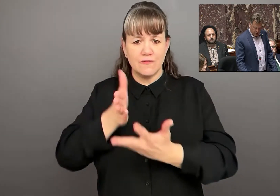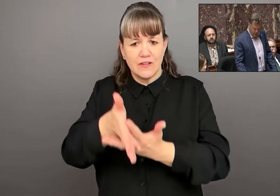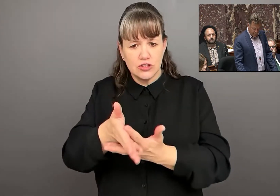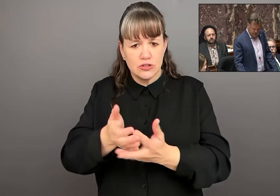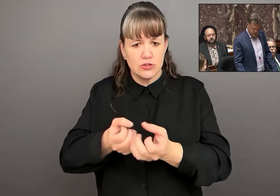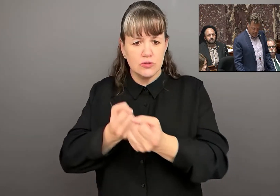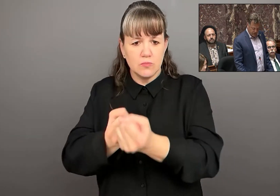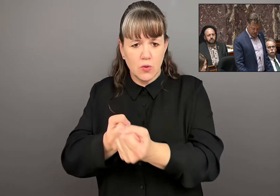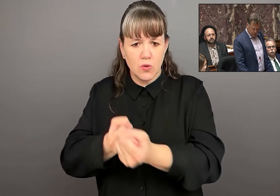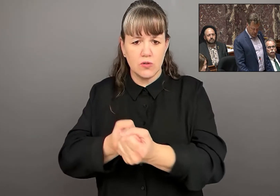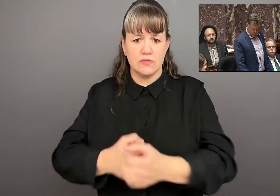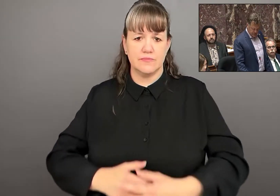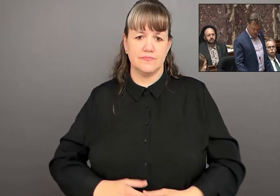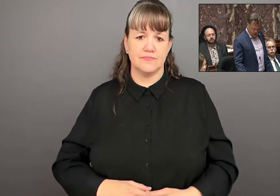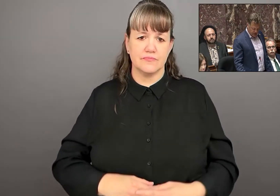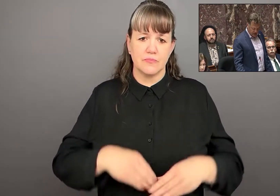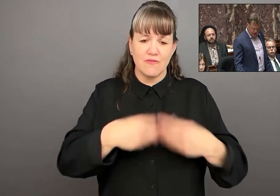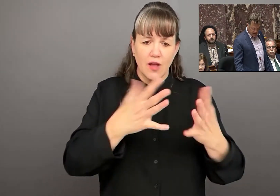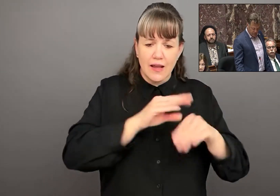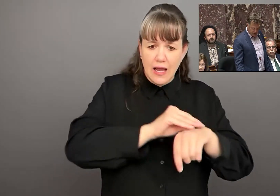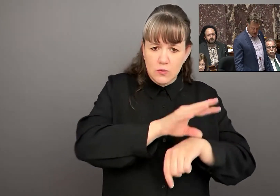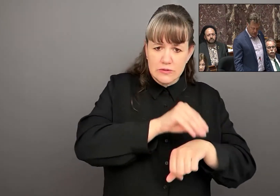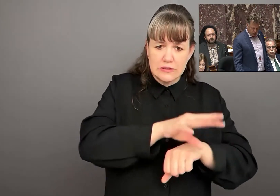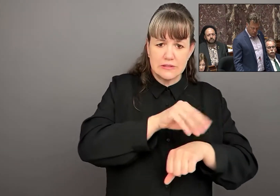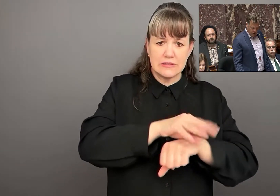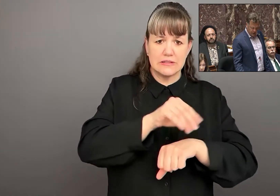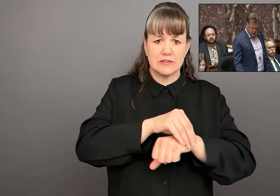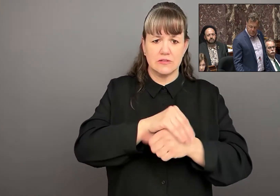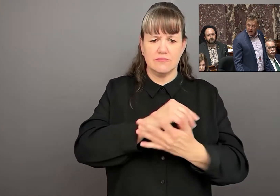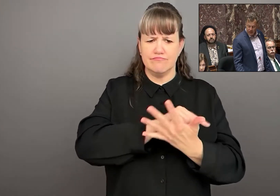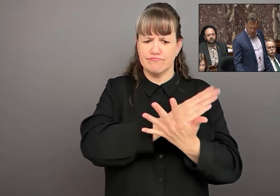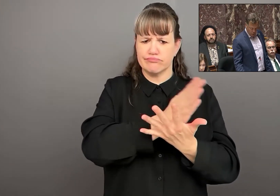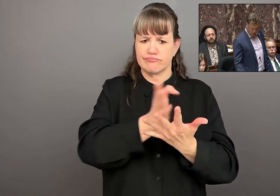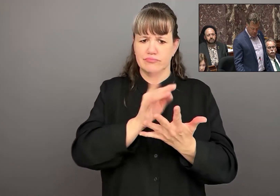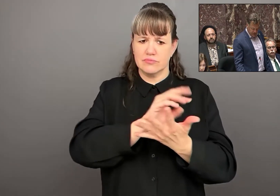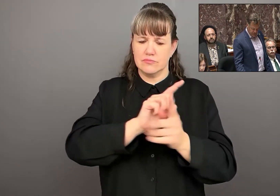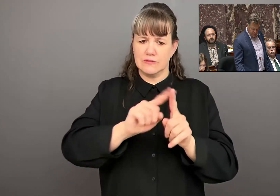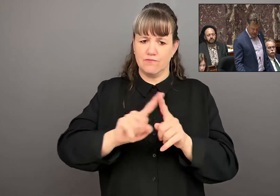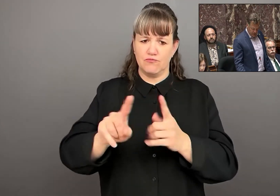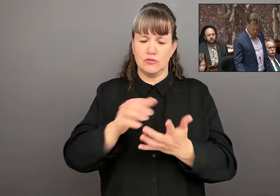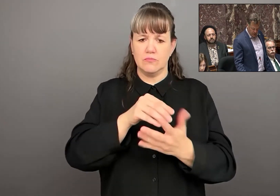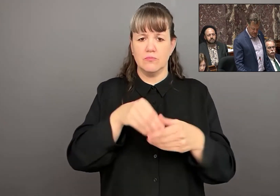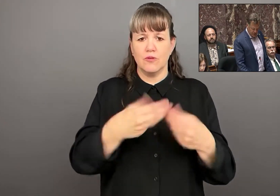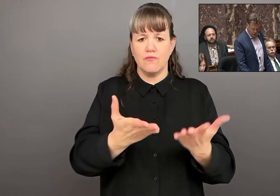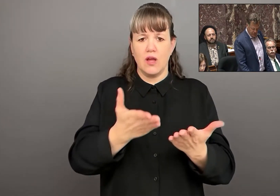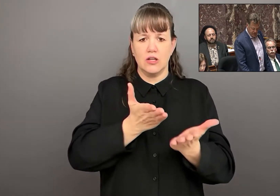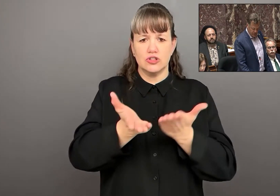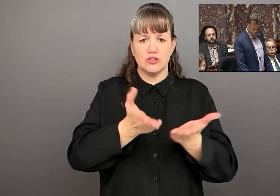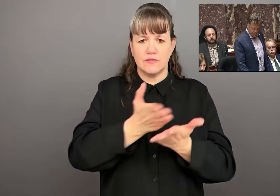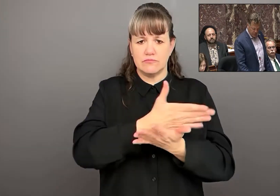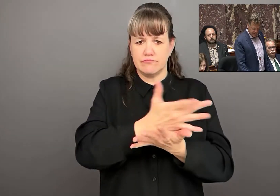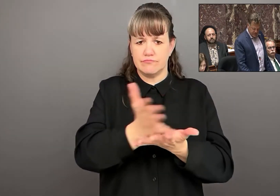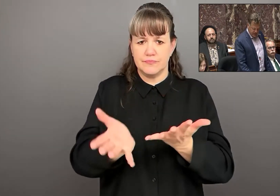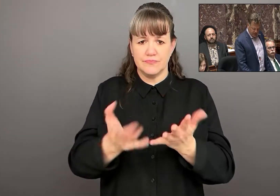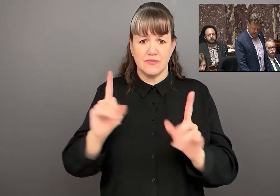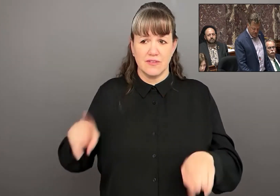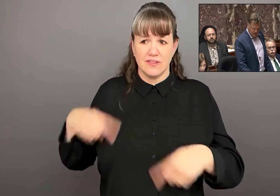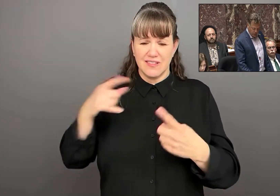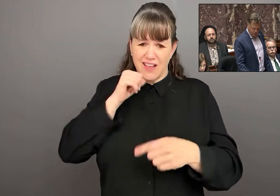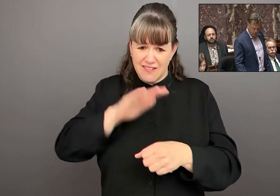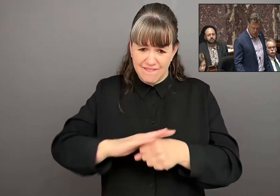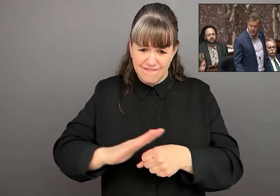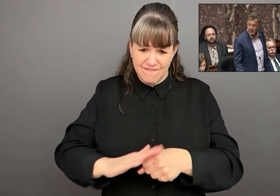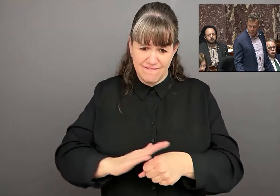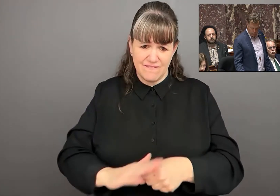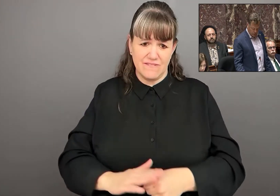our healthcare system has historically neglected. Reactive spending on more policing and a reliance on crisis-level response has taken attention